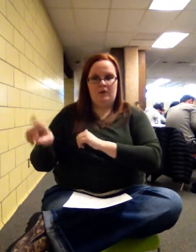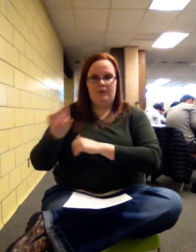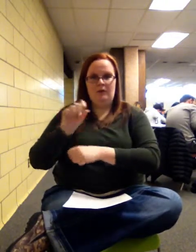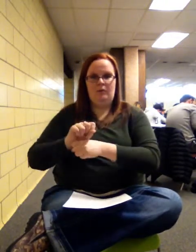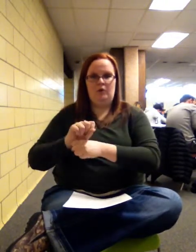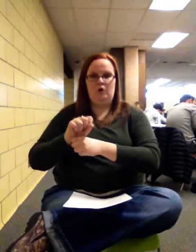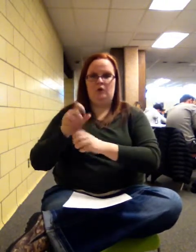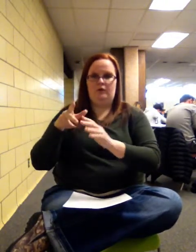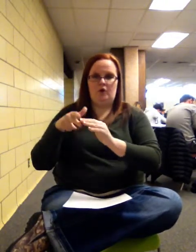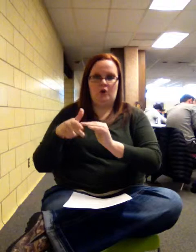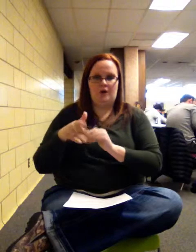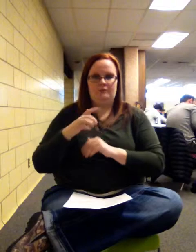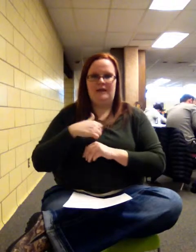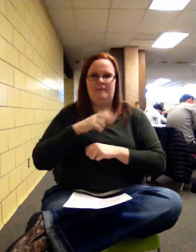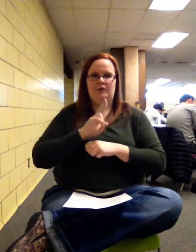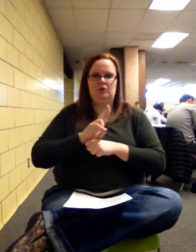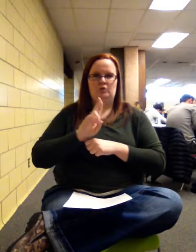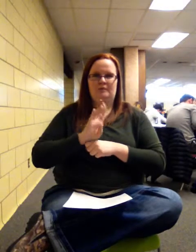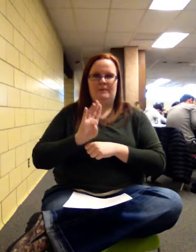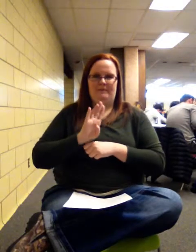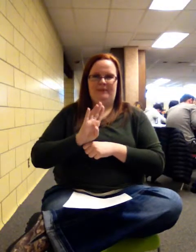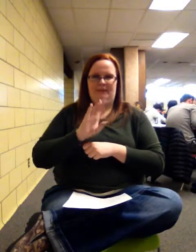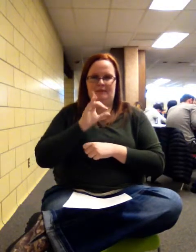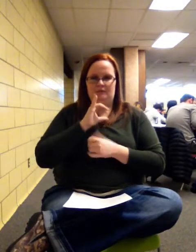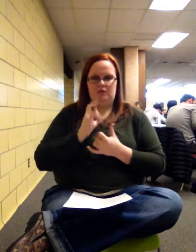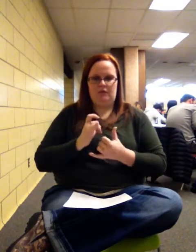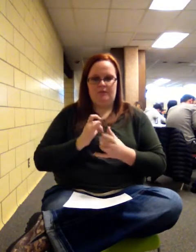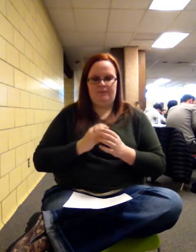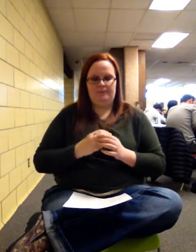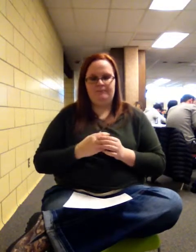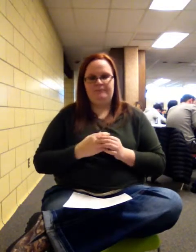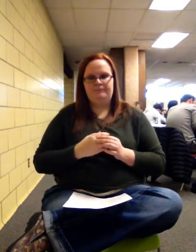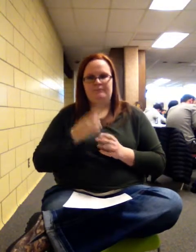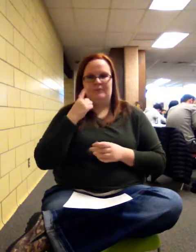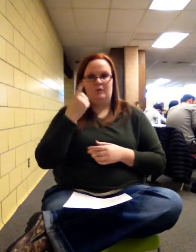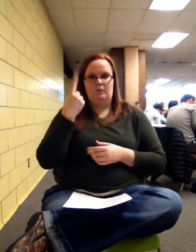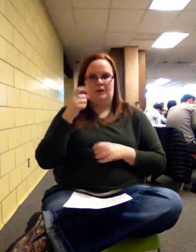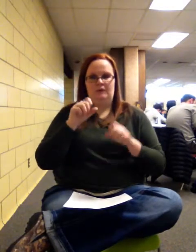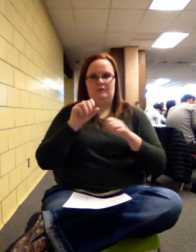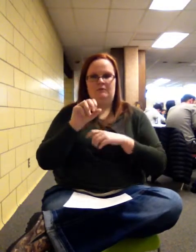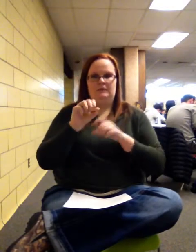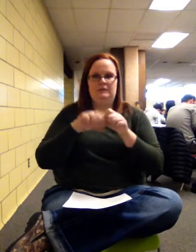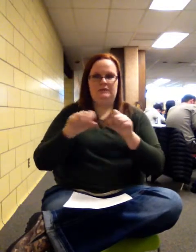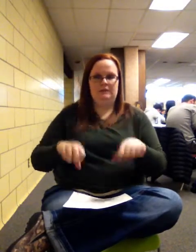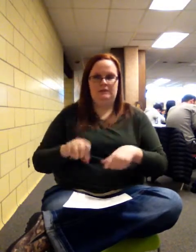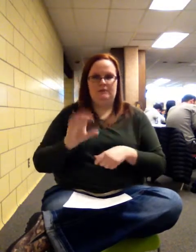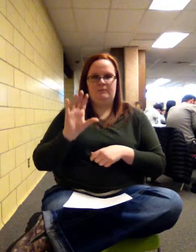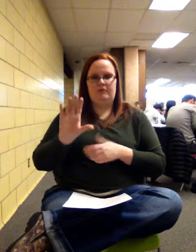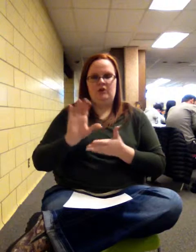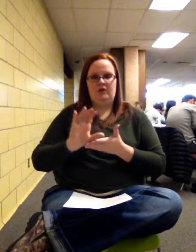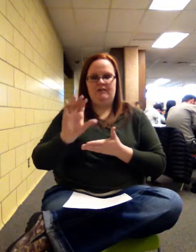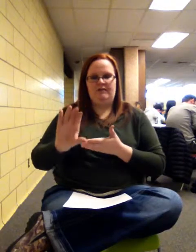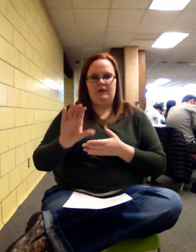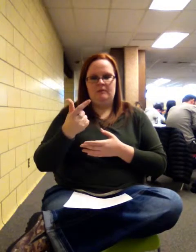is, I'm just going to use a B for now. Because one of the rating systems, that's where their investment grade stops. Investment